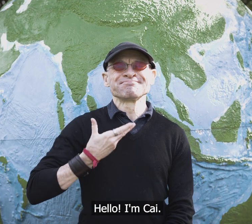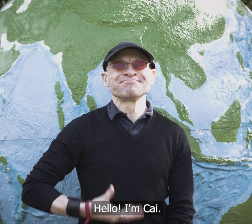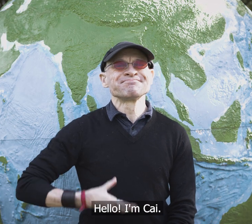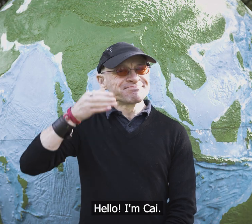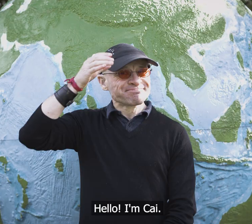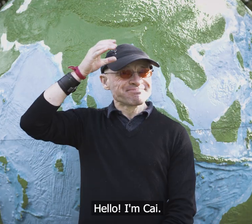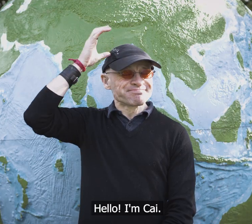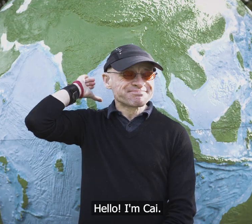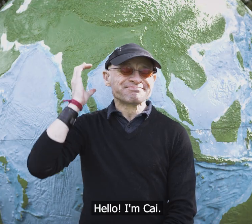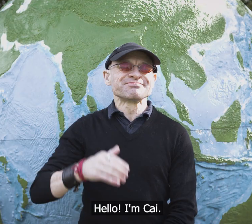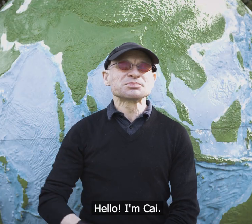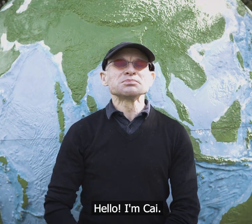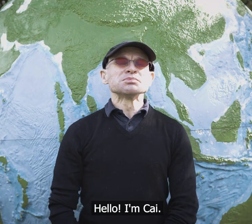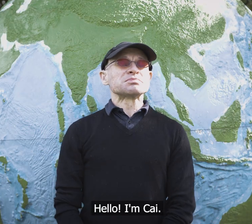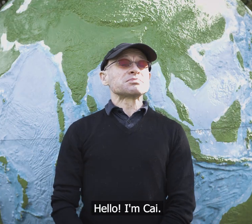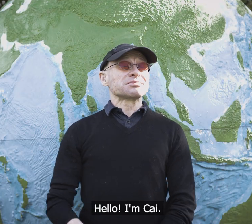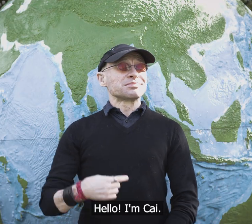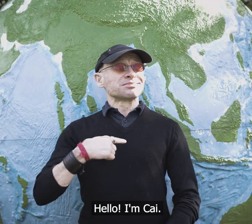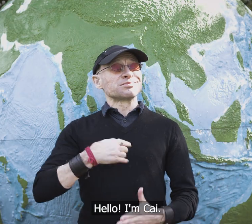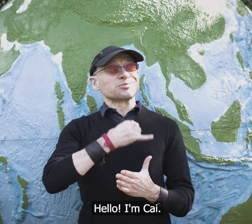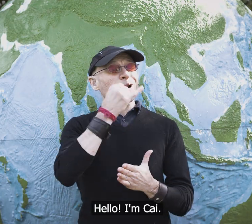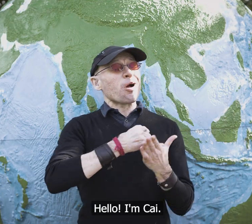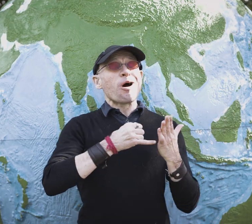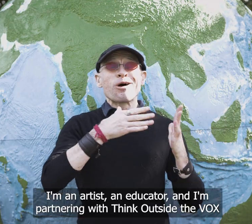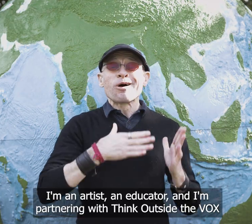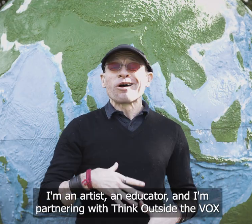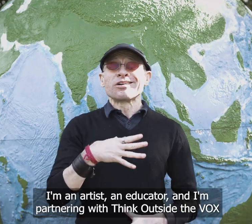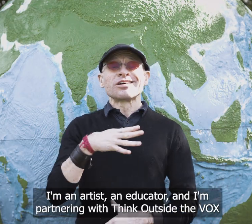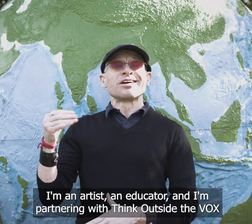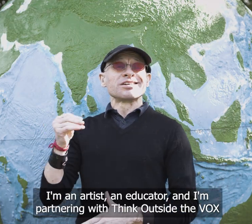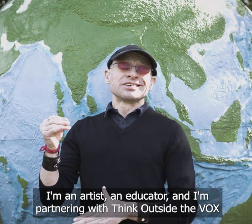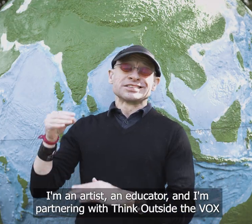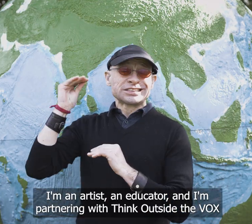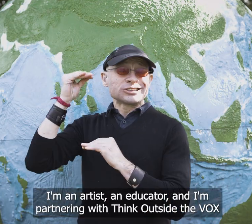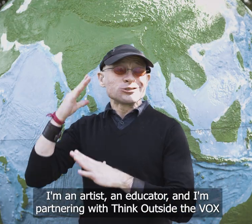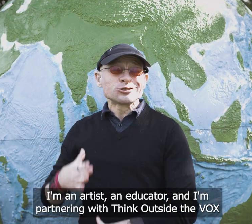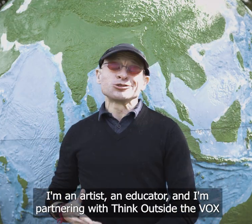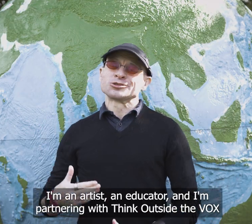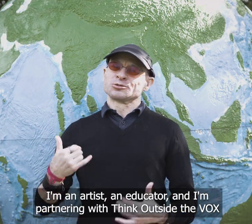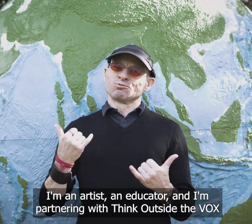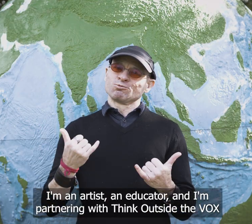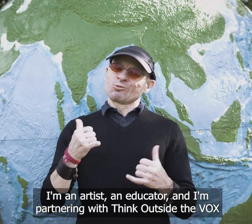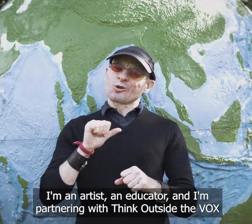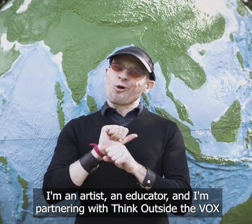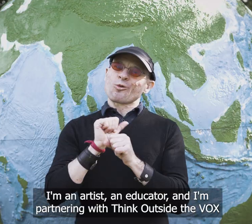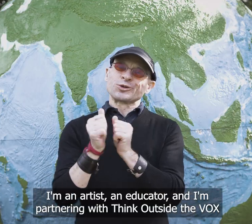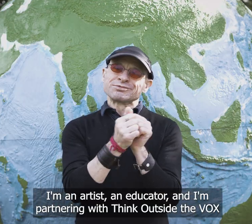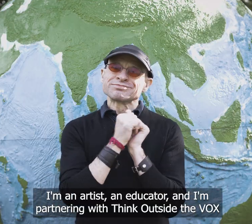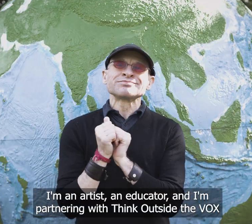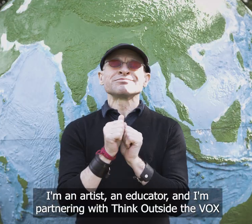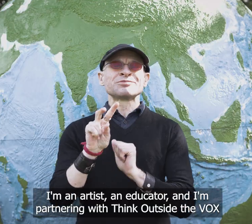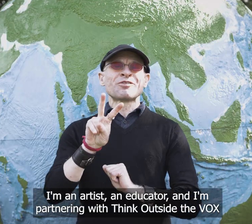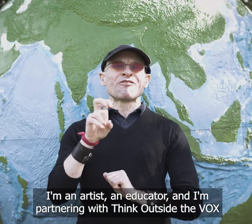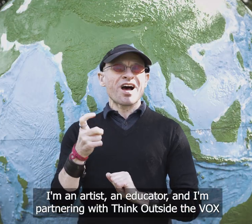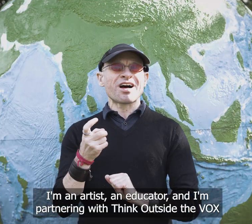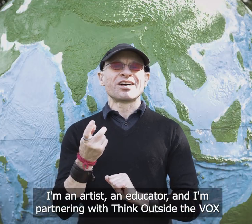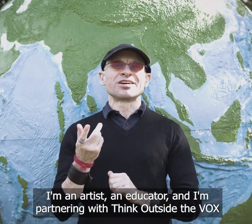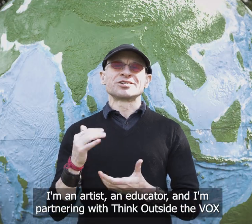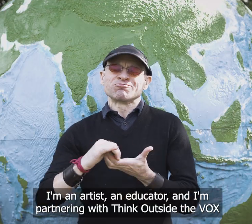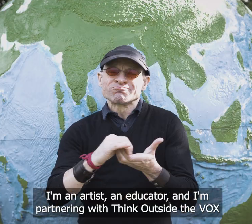Hello, I'm Cai. I'm an artist, an educator, and I'm partnering with Think Outside the Vox